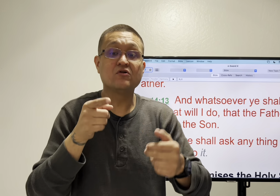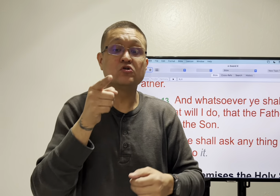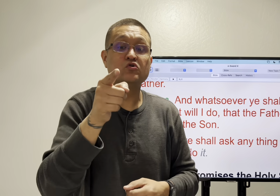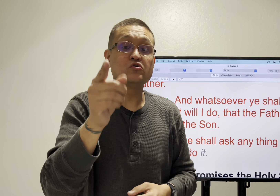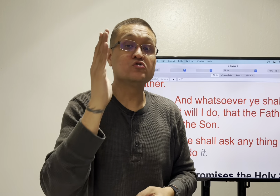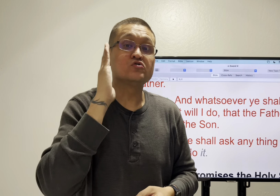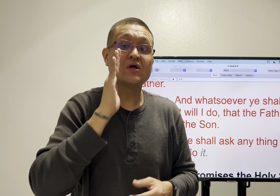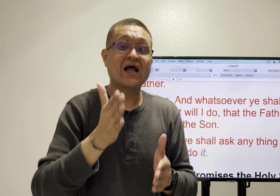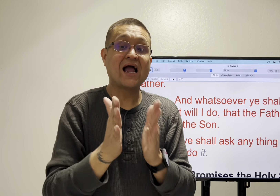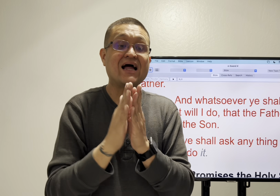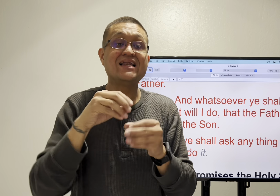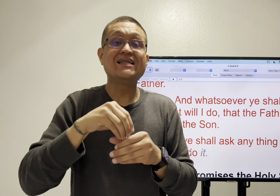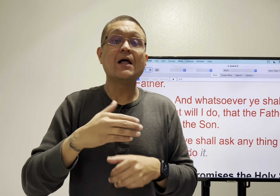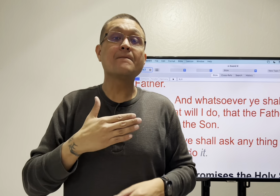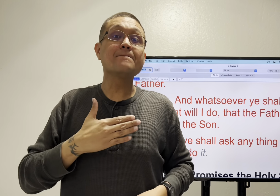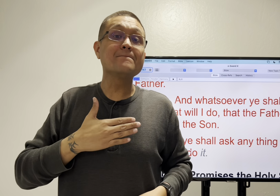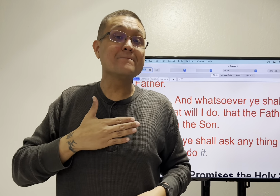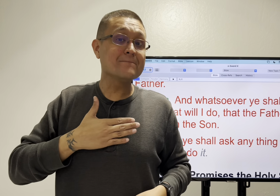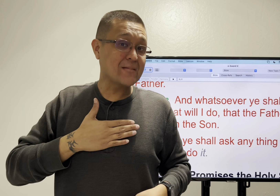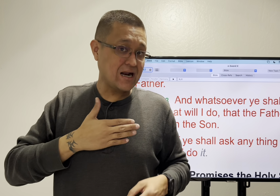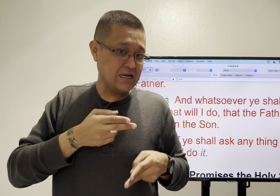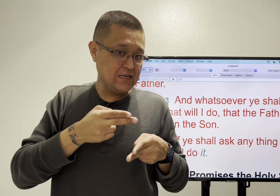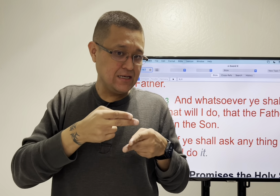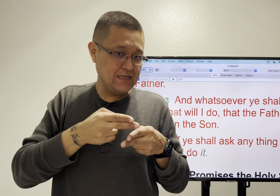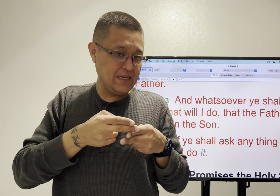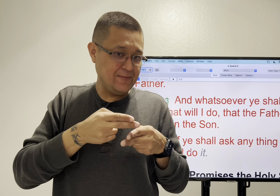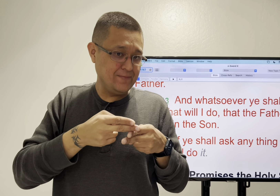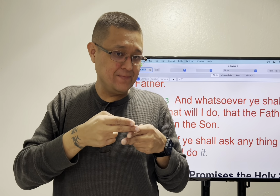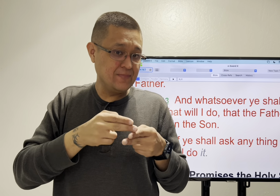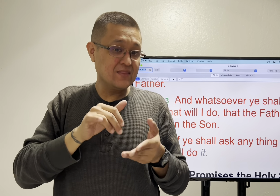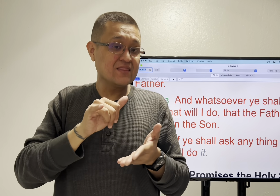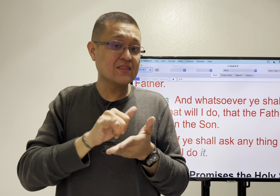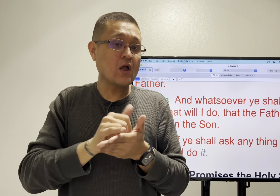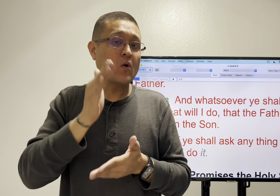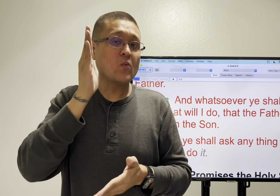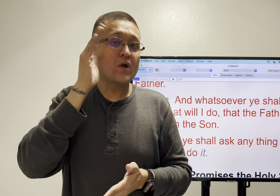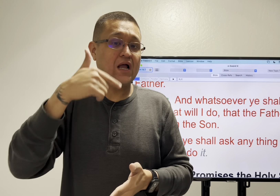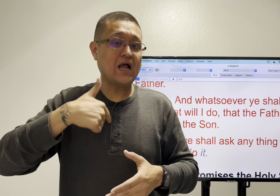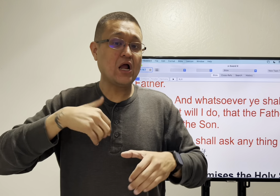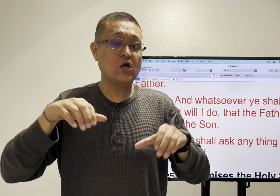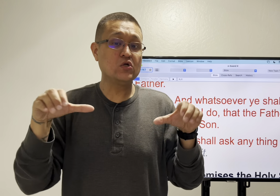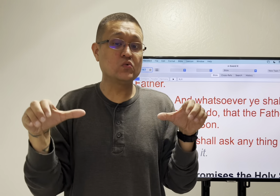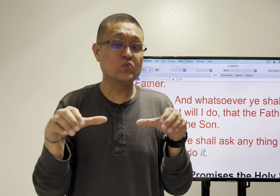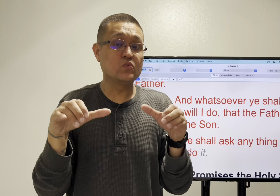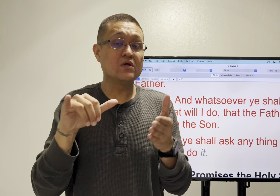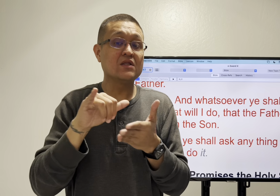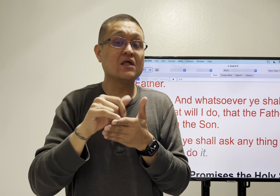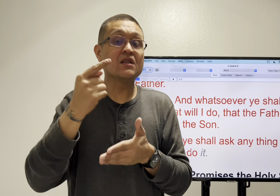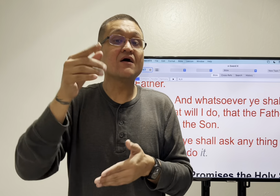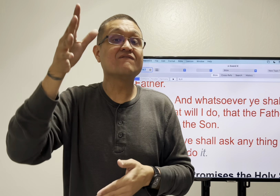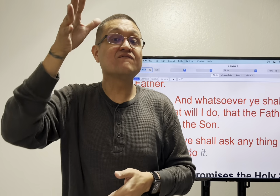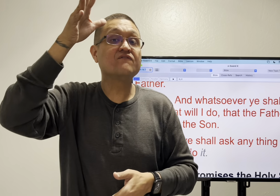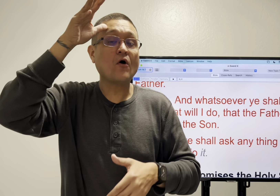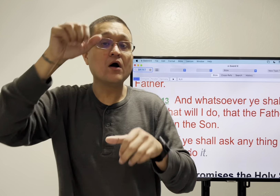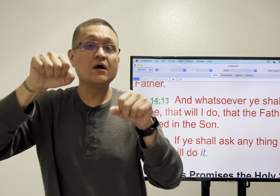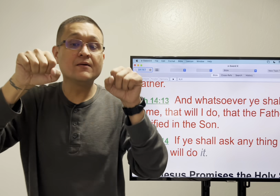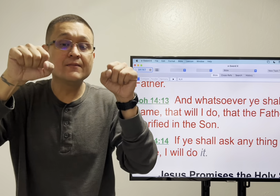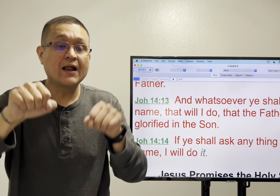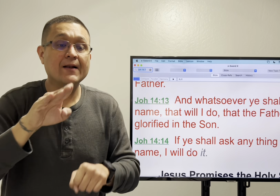And he continues saying, and whatsoever ye shall ask in my name, that will I do, that the Father